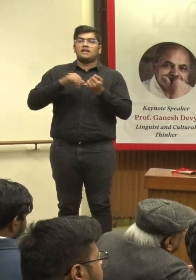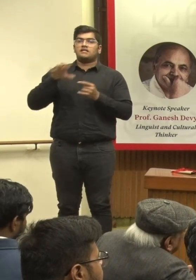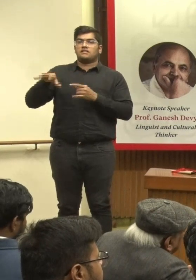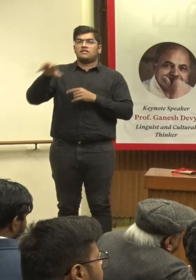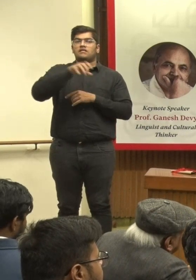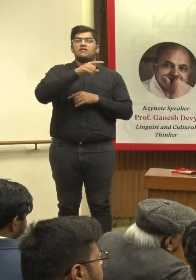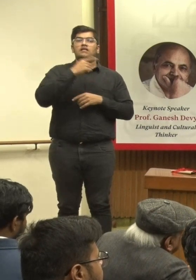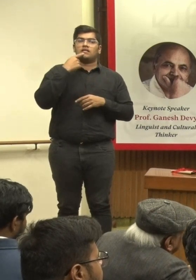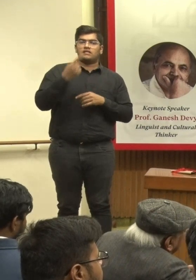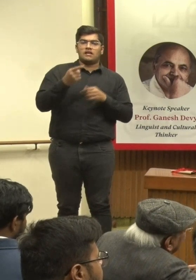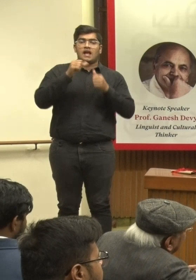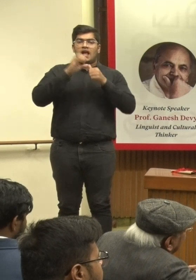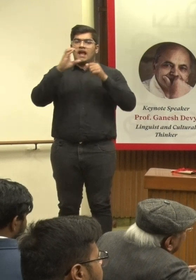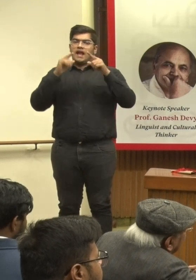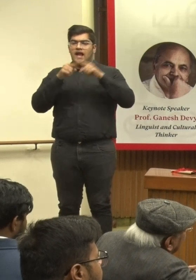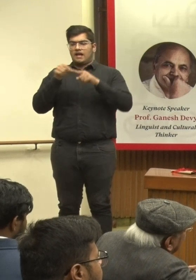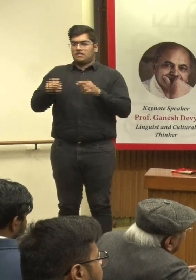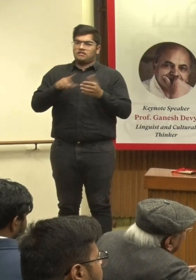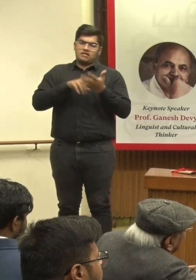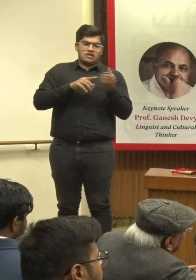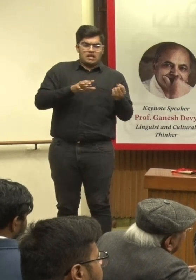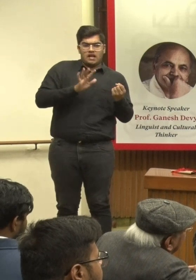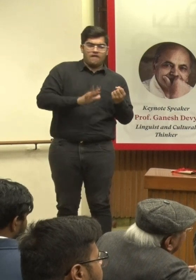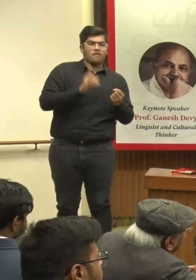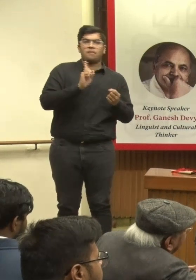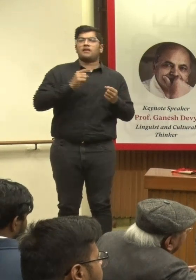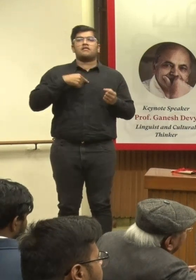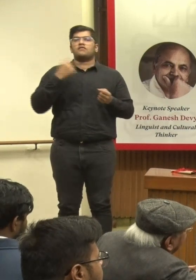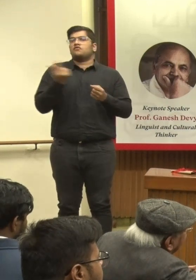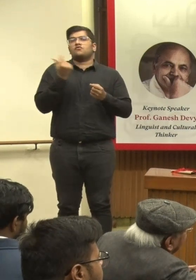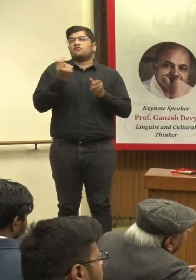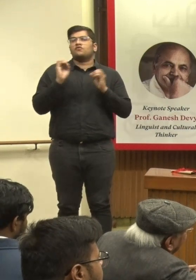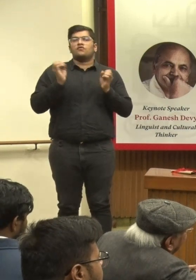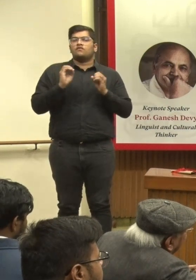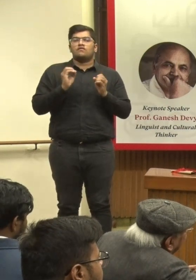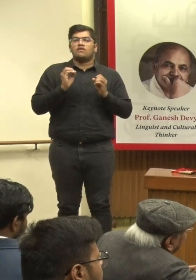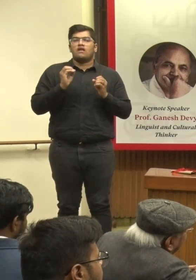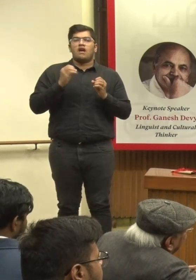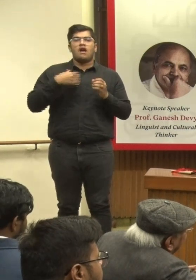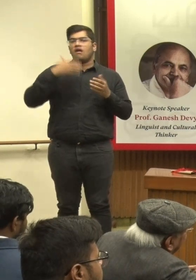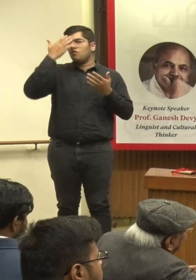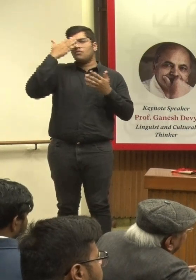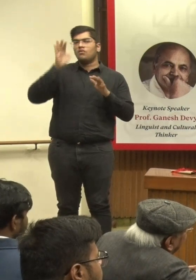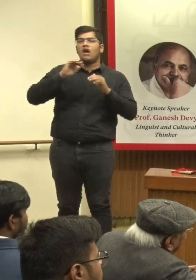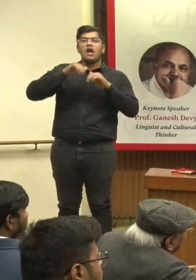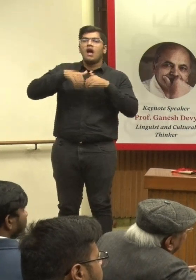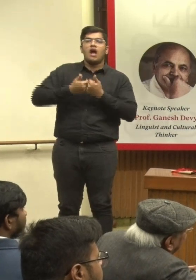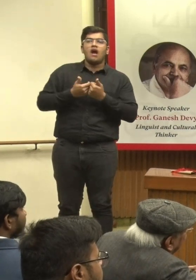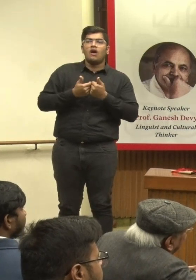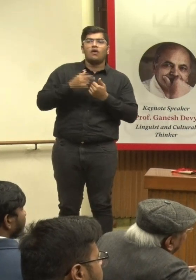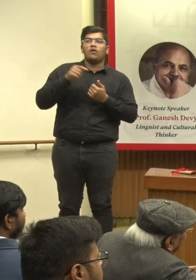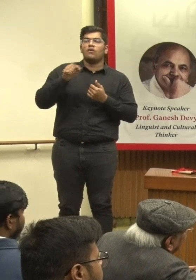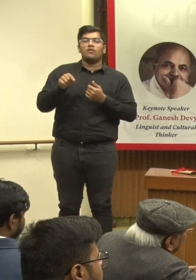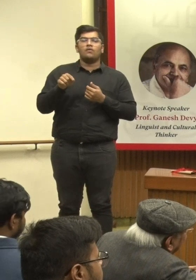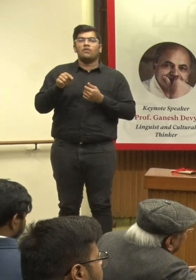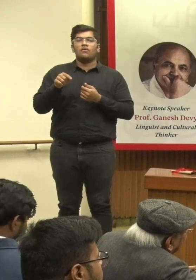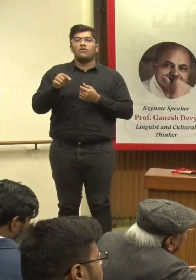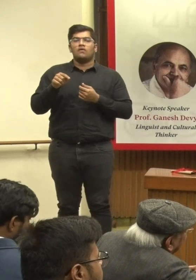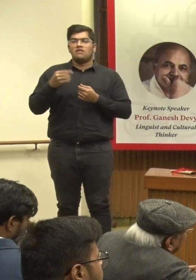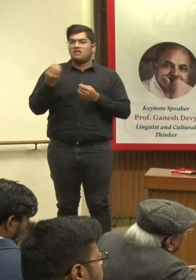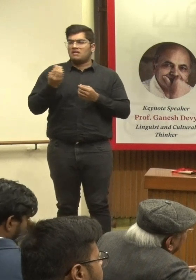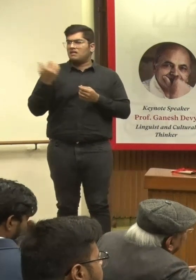is there, but we do not use it. I do not know how it appears in yesterday's, in the